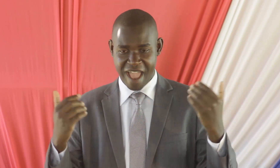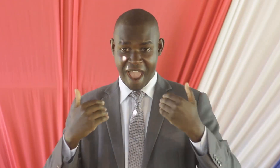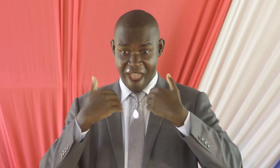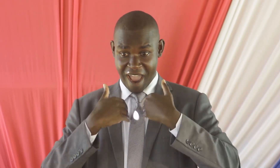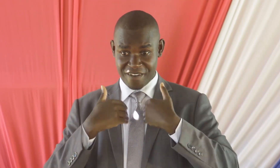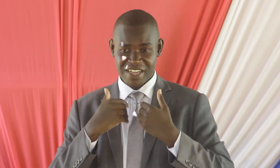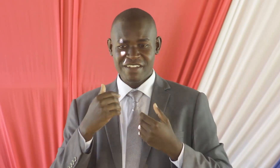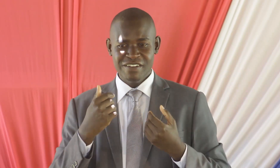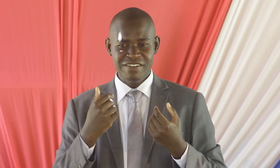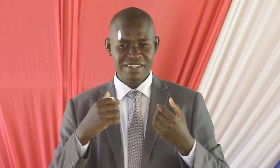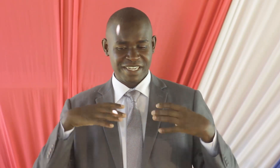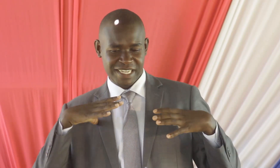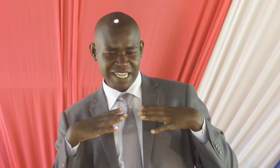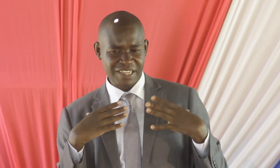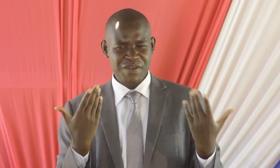the parents were.